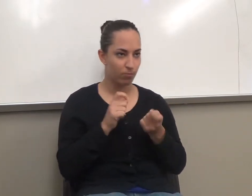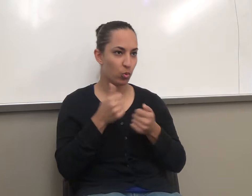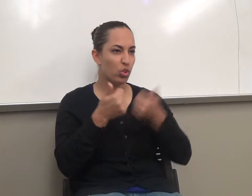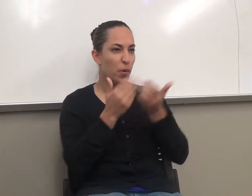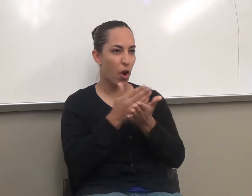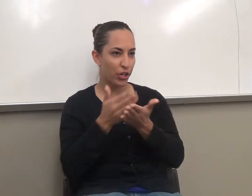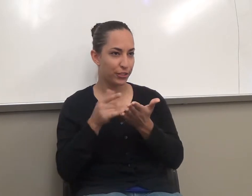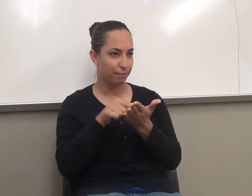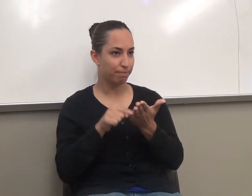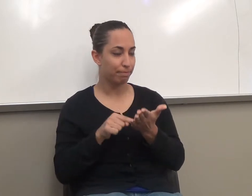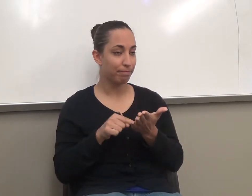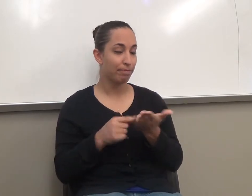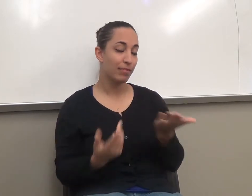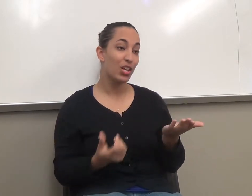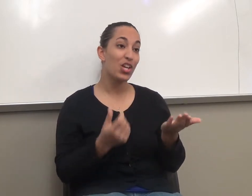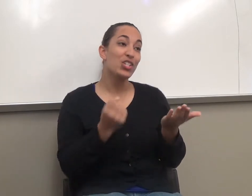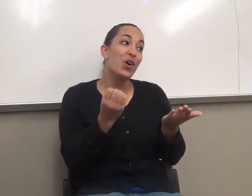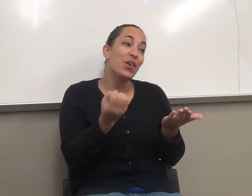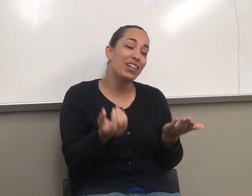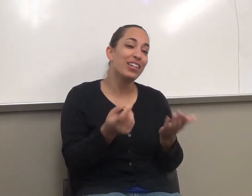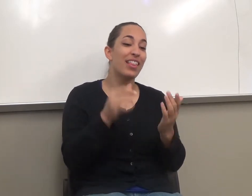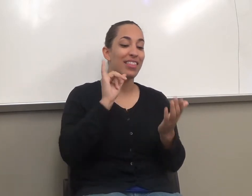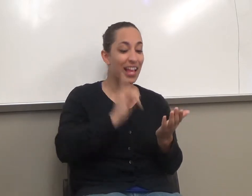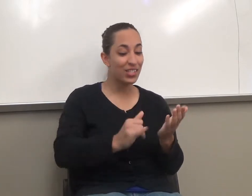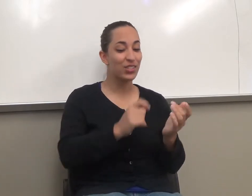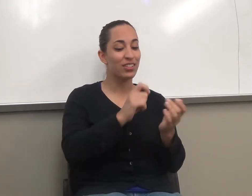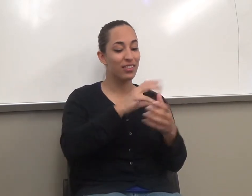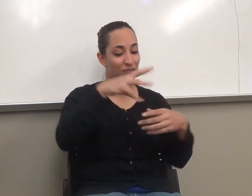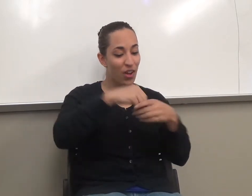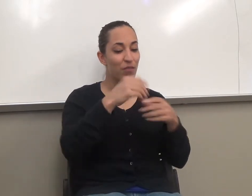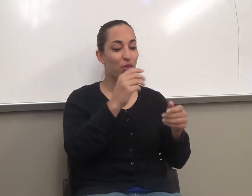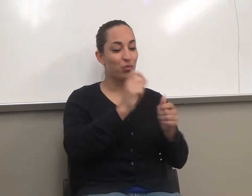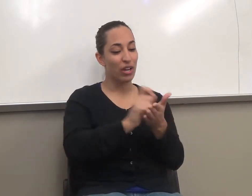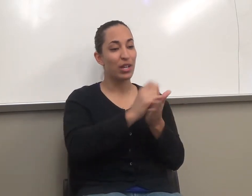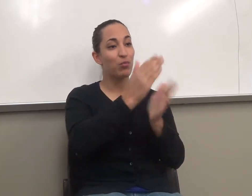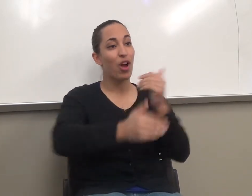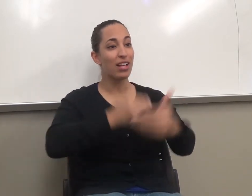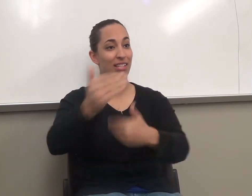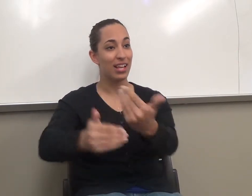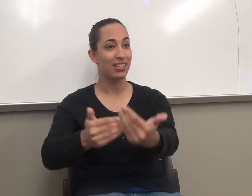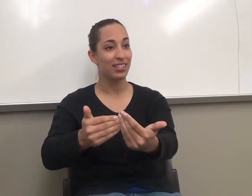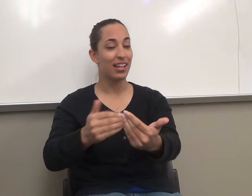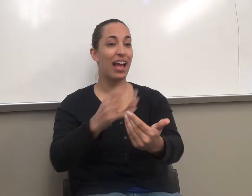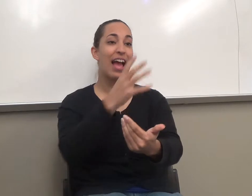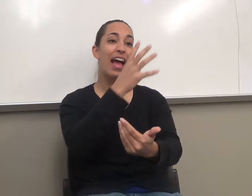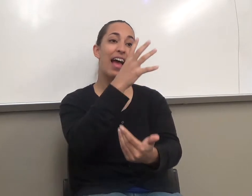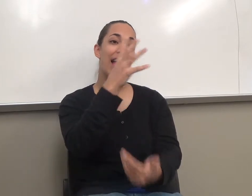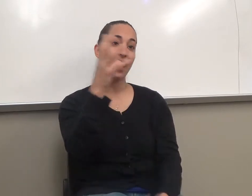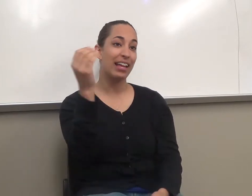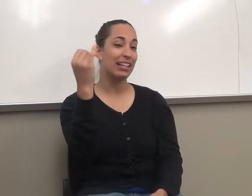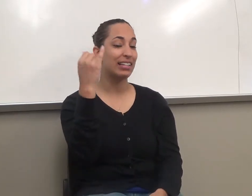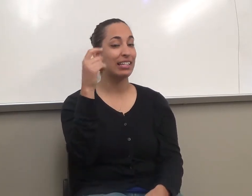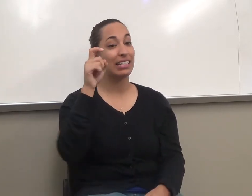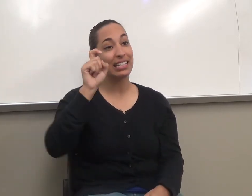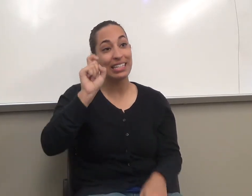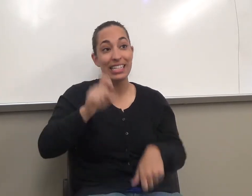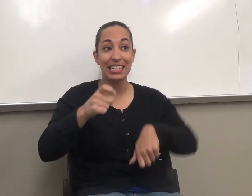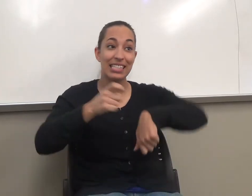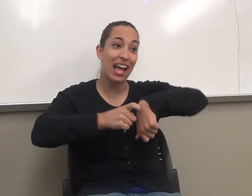have to have the paper ready ahead so that you have time to do all that stuff. Now this weekend, it always